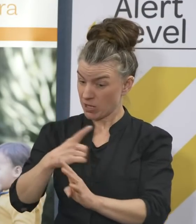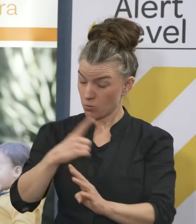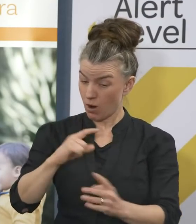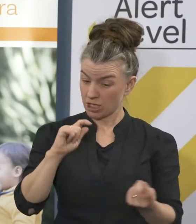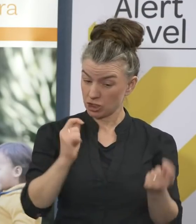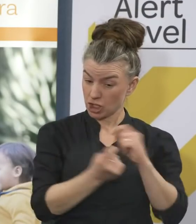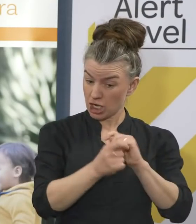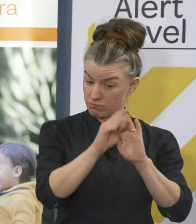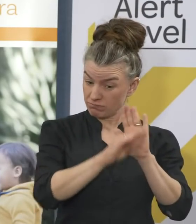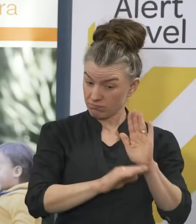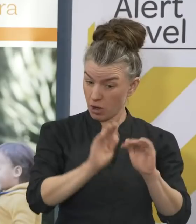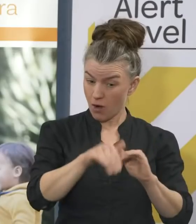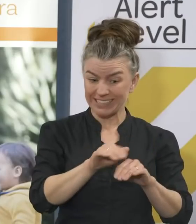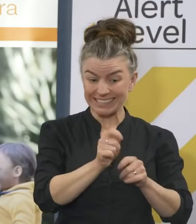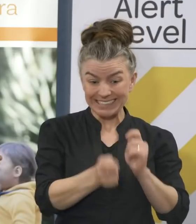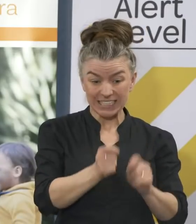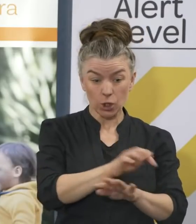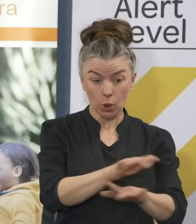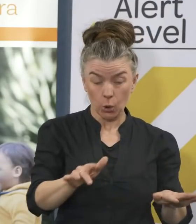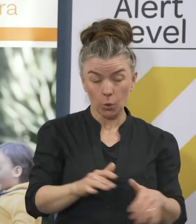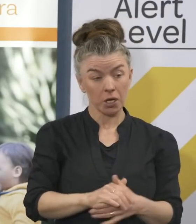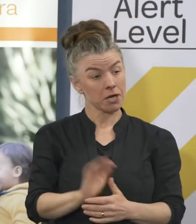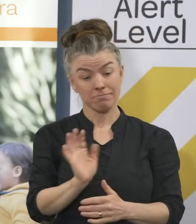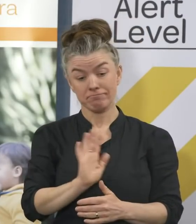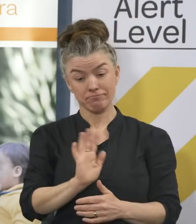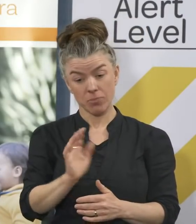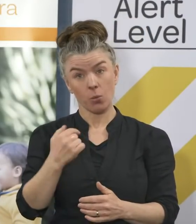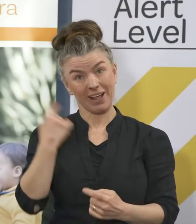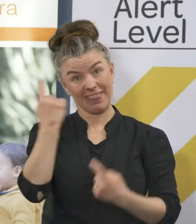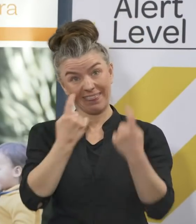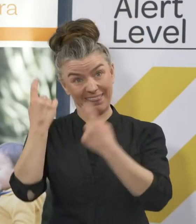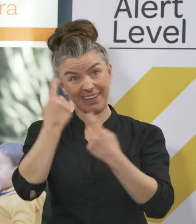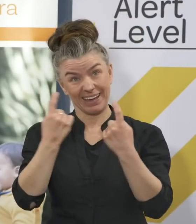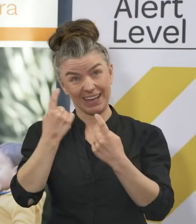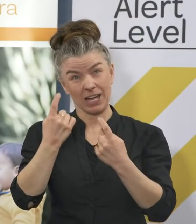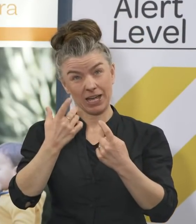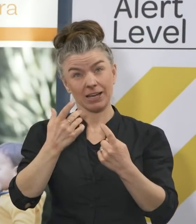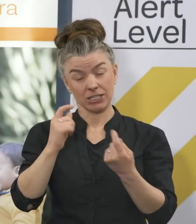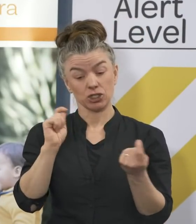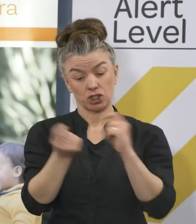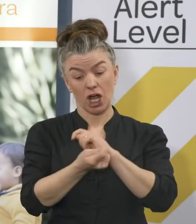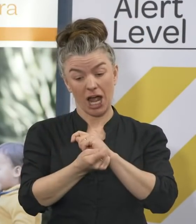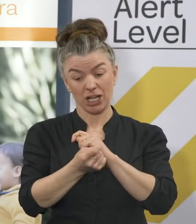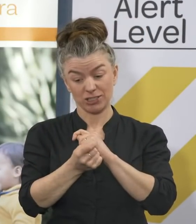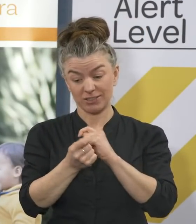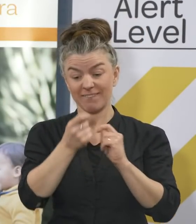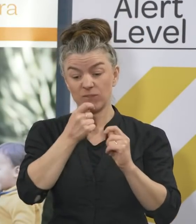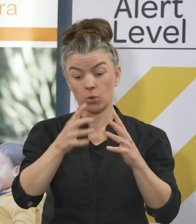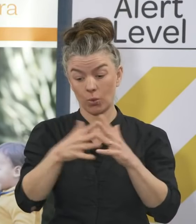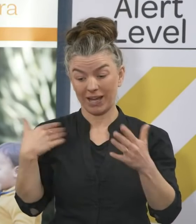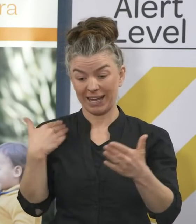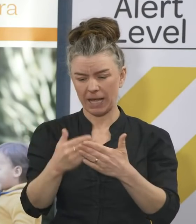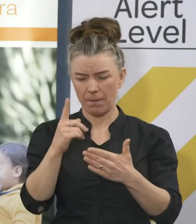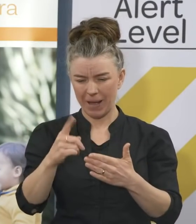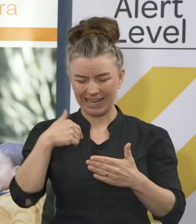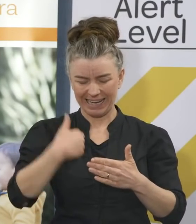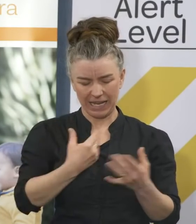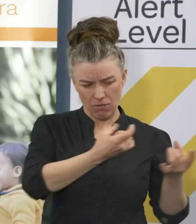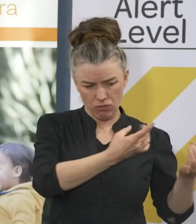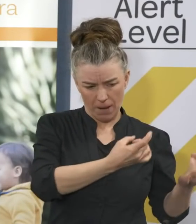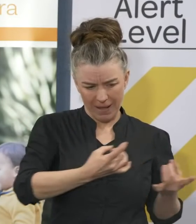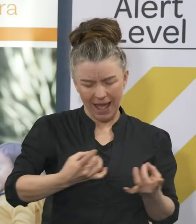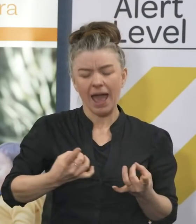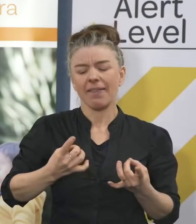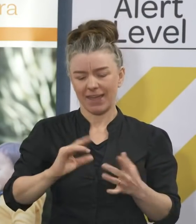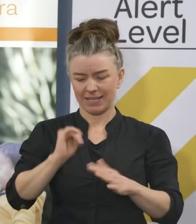seen? No, not at all, actually. It's been work in progress for some weeks, and we've been wanting to just get everything lined up before we actually put it in